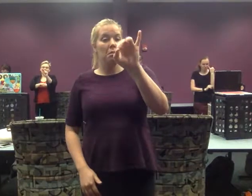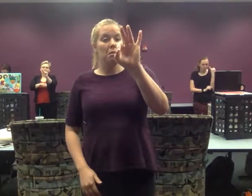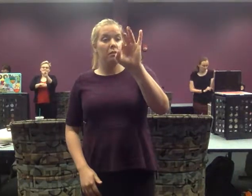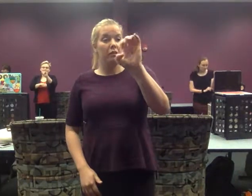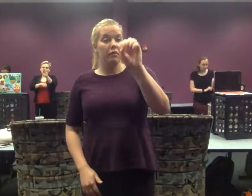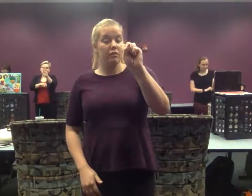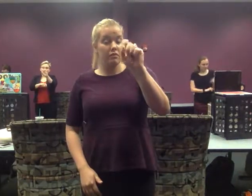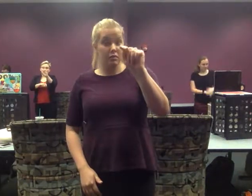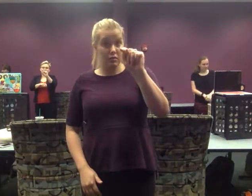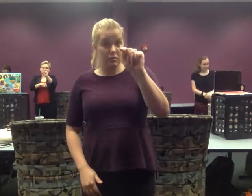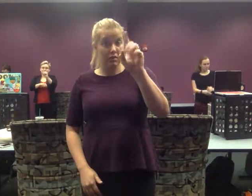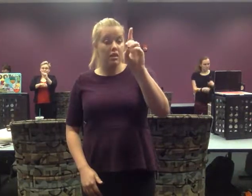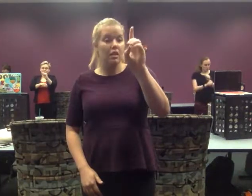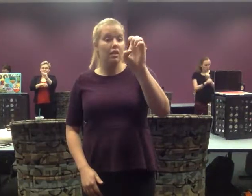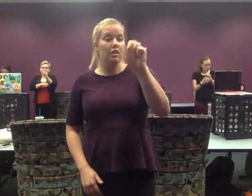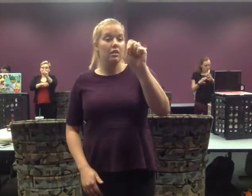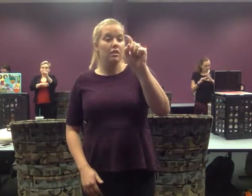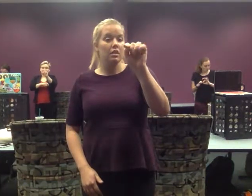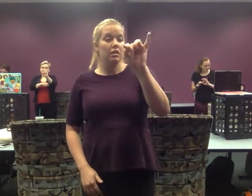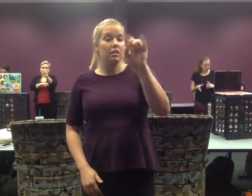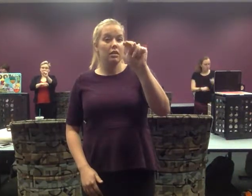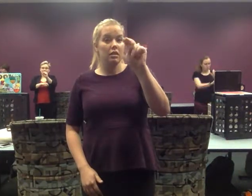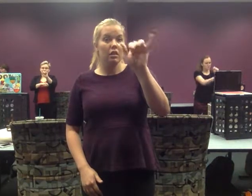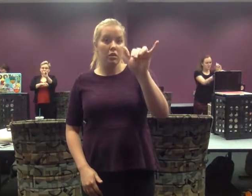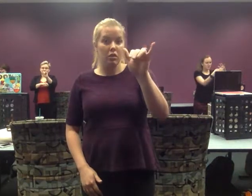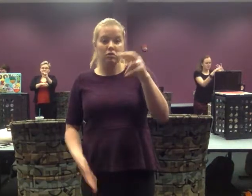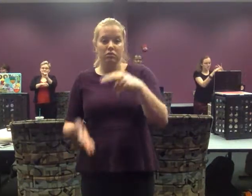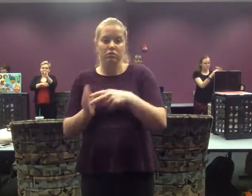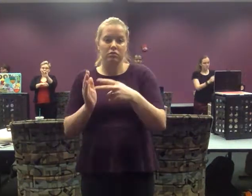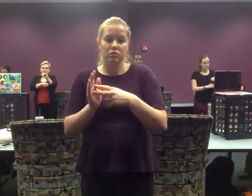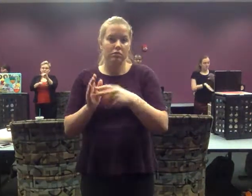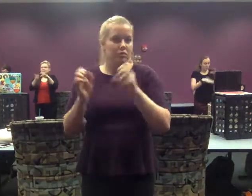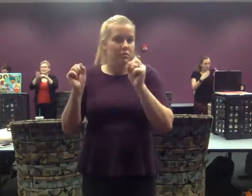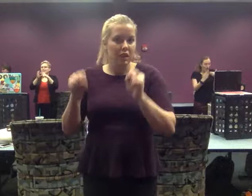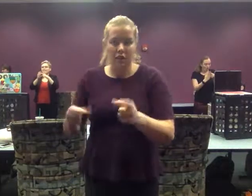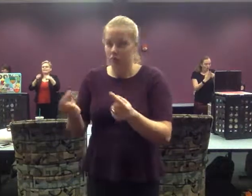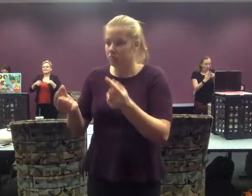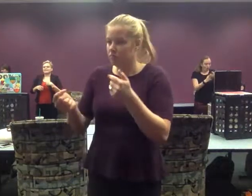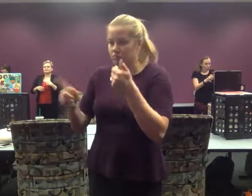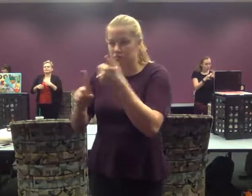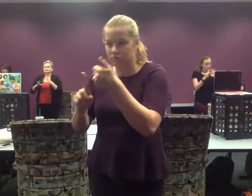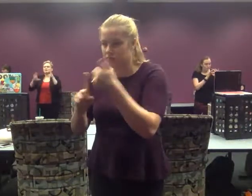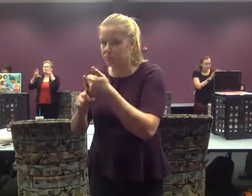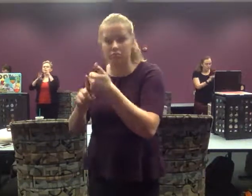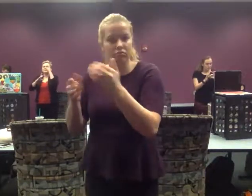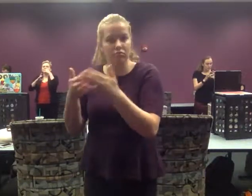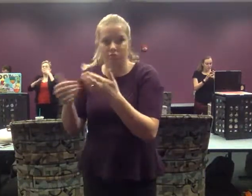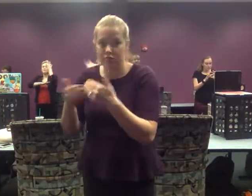in our idea of conquering the Wild West. Did we accord equality, consideration,